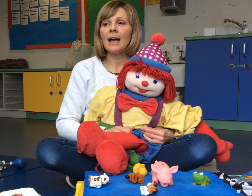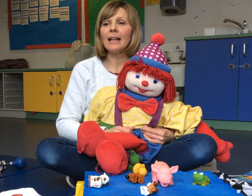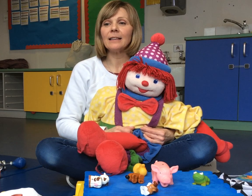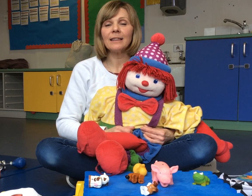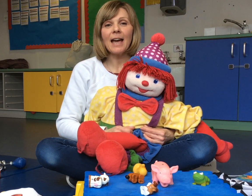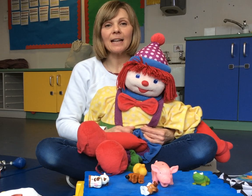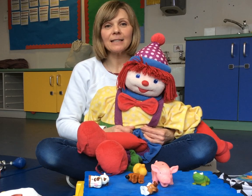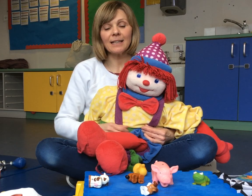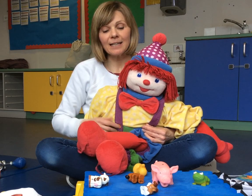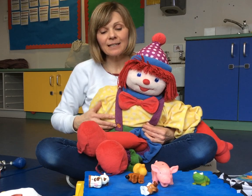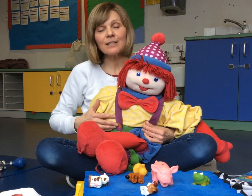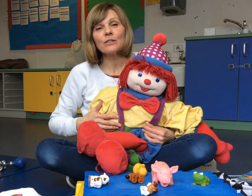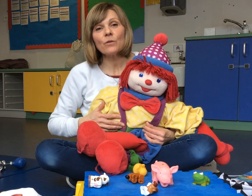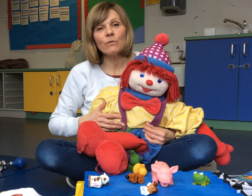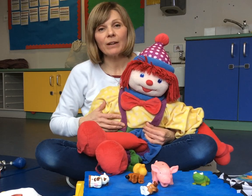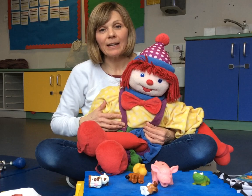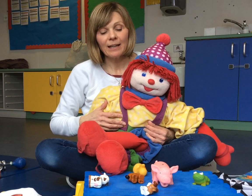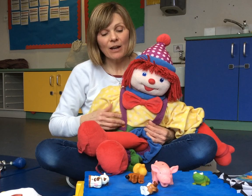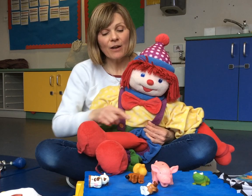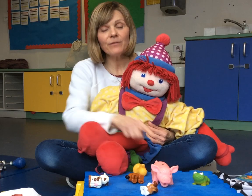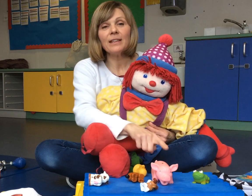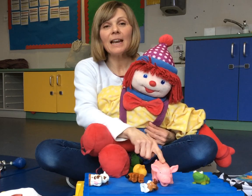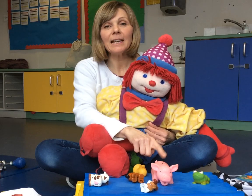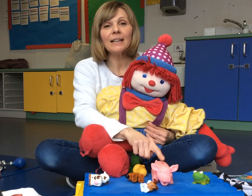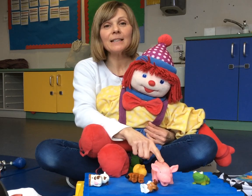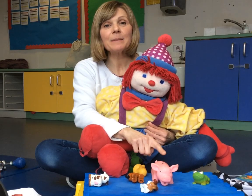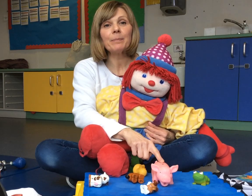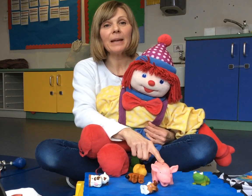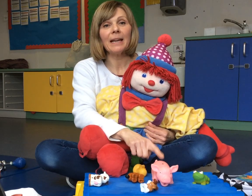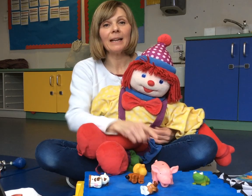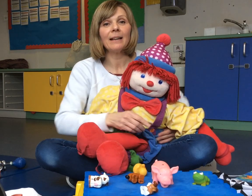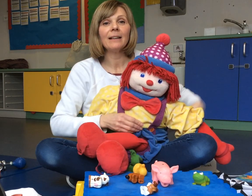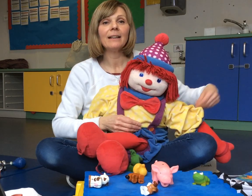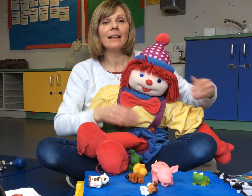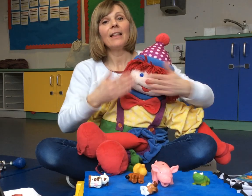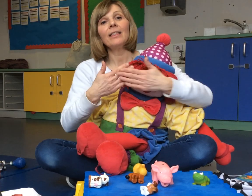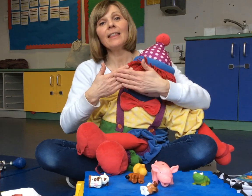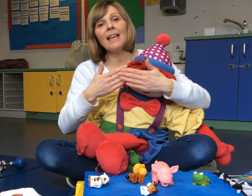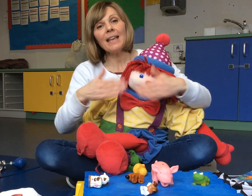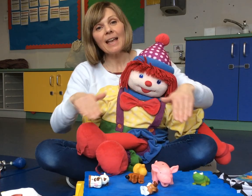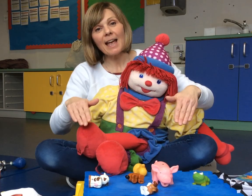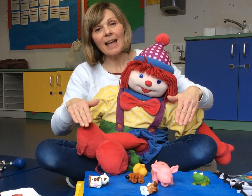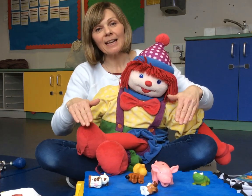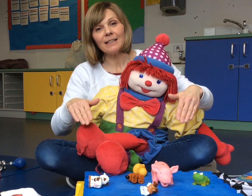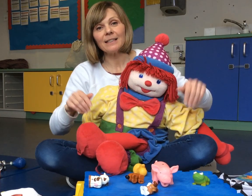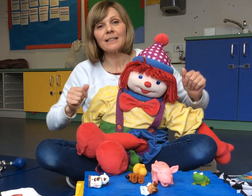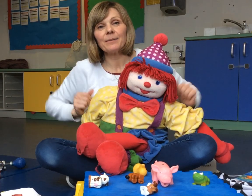And that is the story of Nelligan's pig. The end.